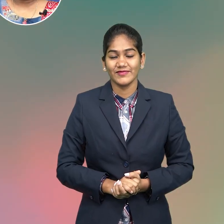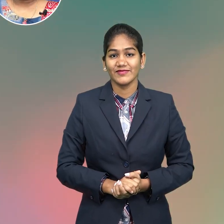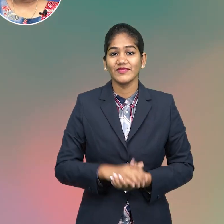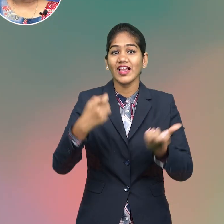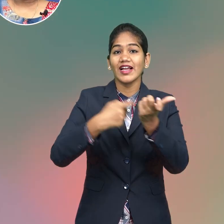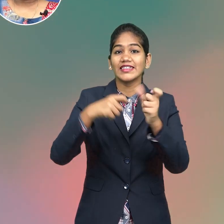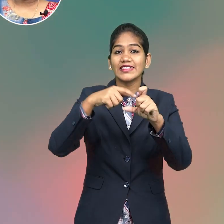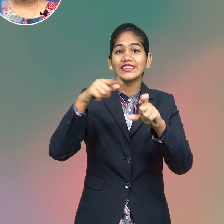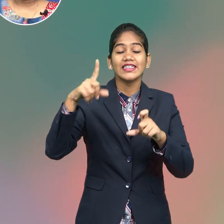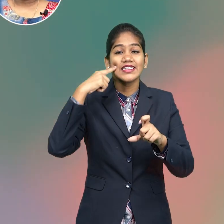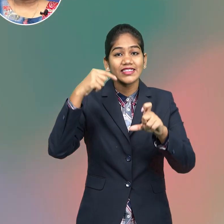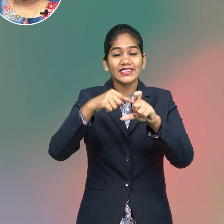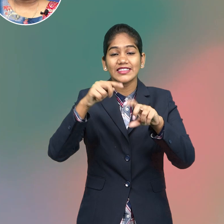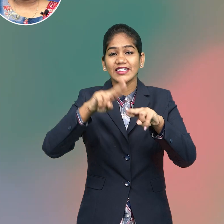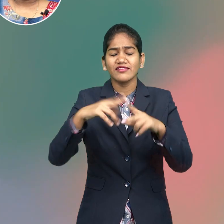Relief.